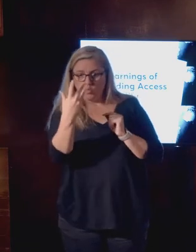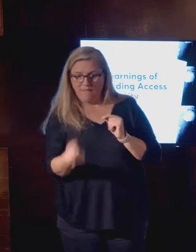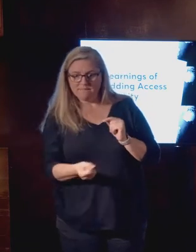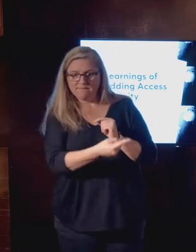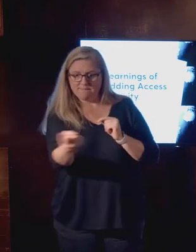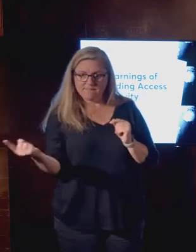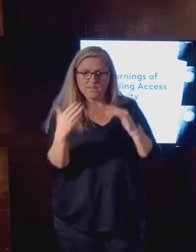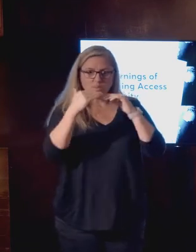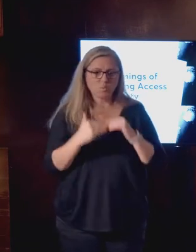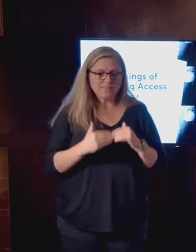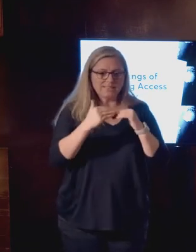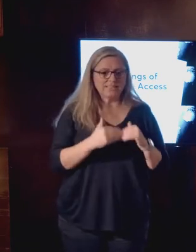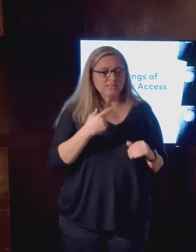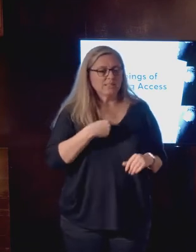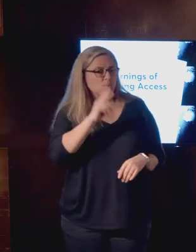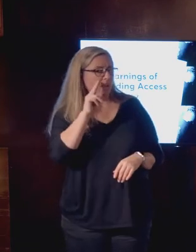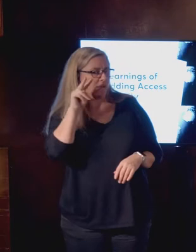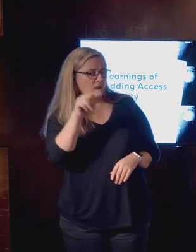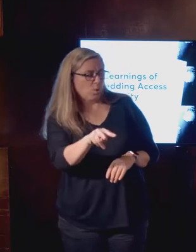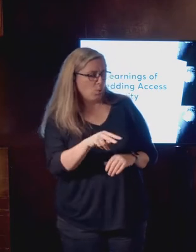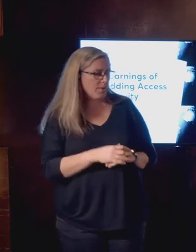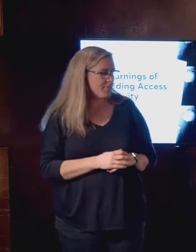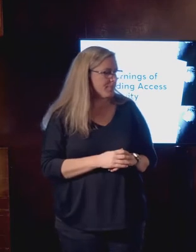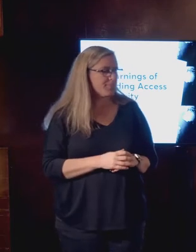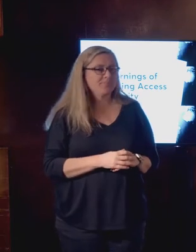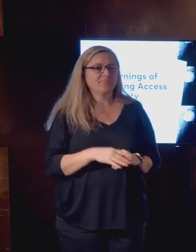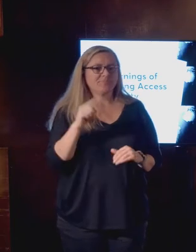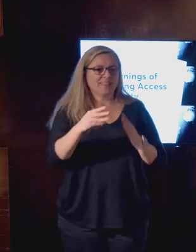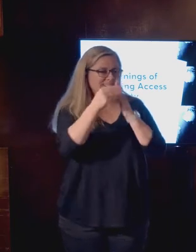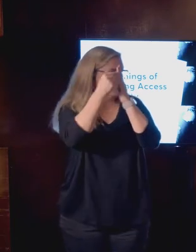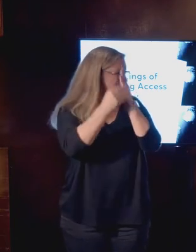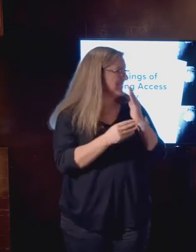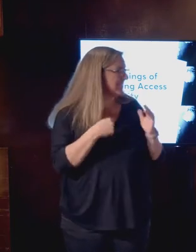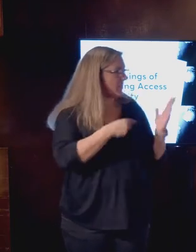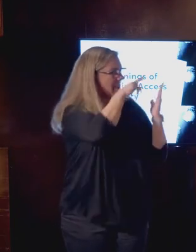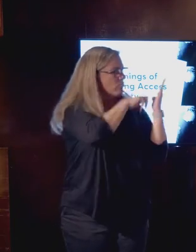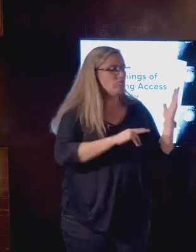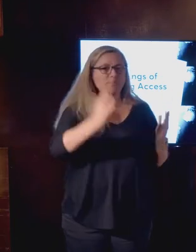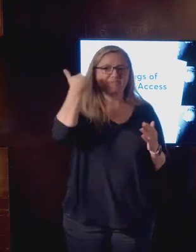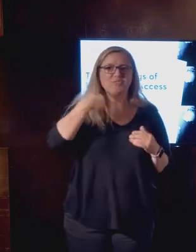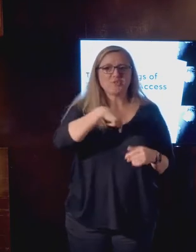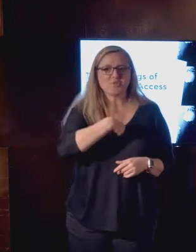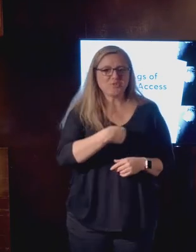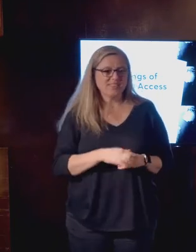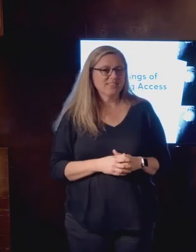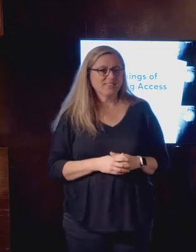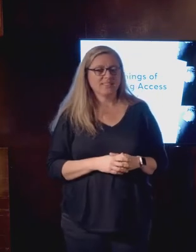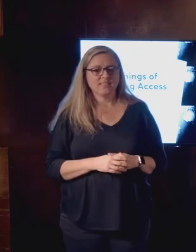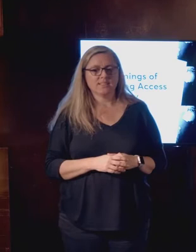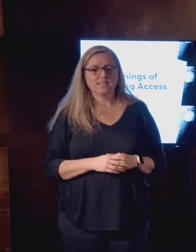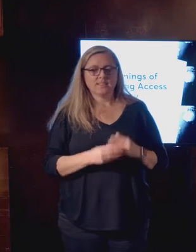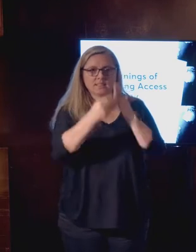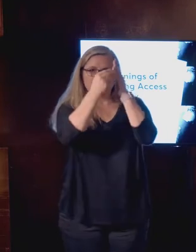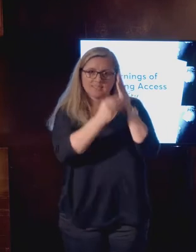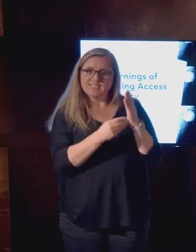everybody's seats that you can have a look at. The zine, Emma, there's one down there. Yeah, I had a read earlier. Okay, great. The zine was art